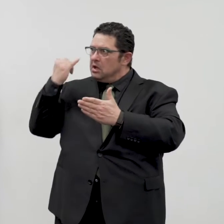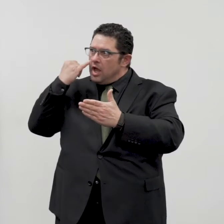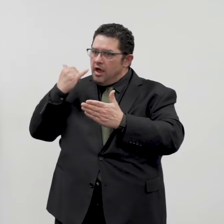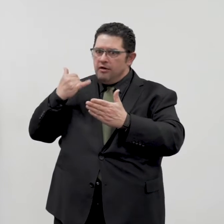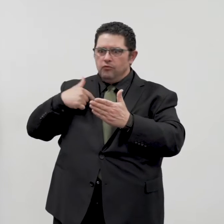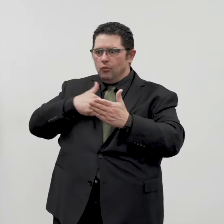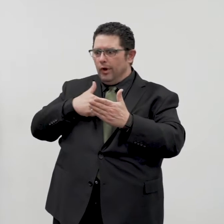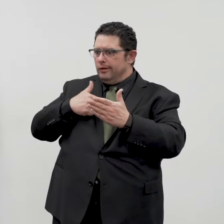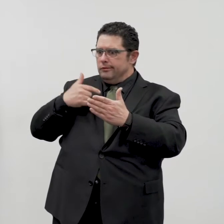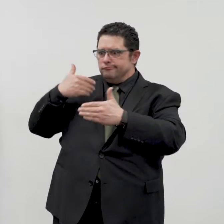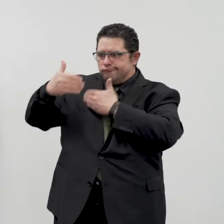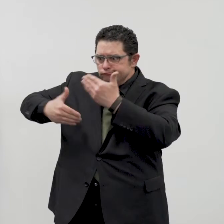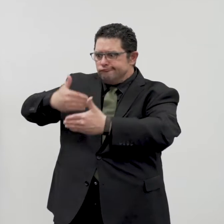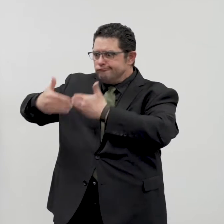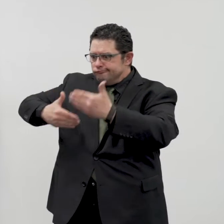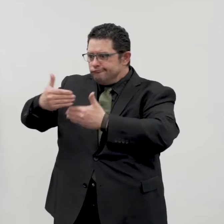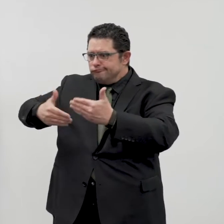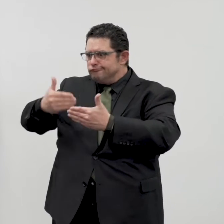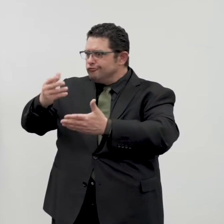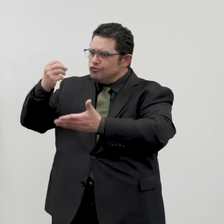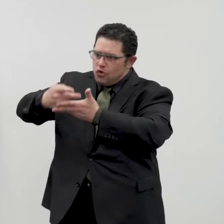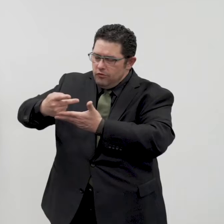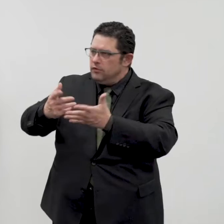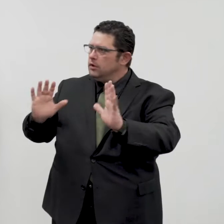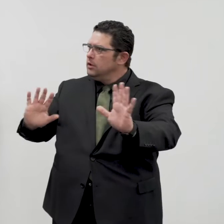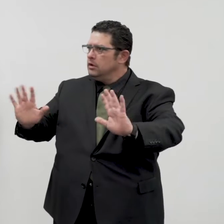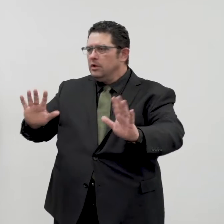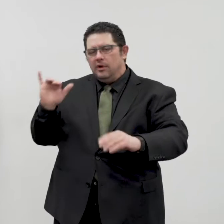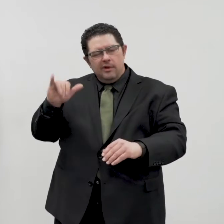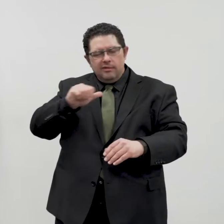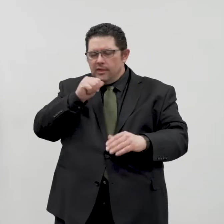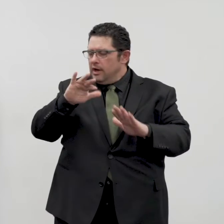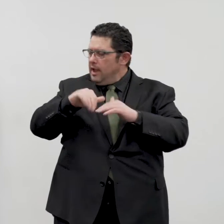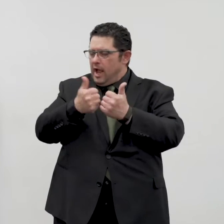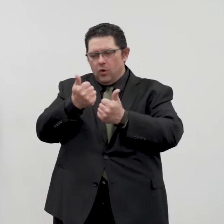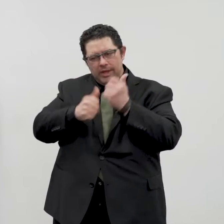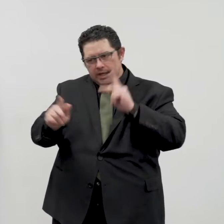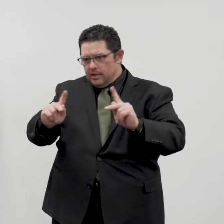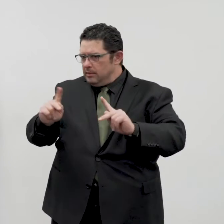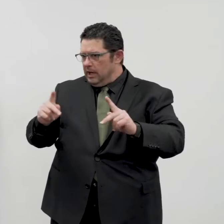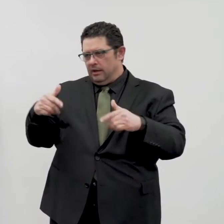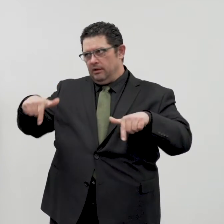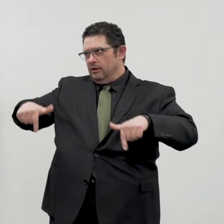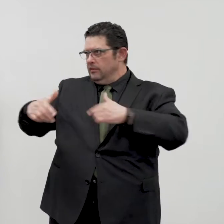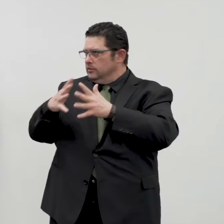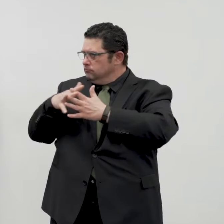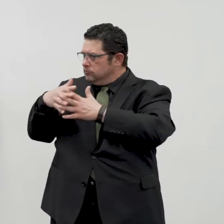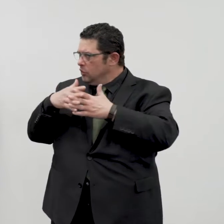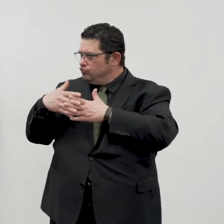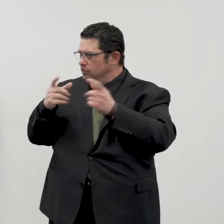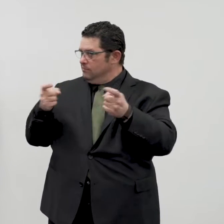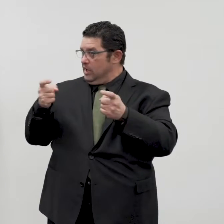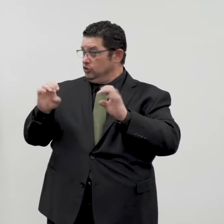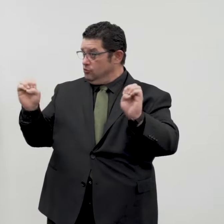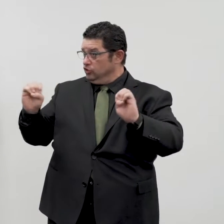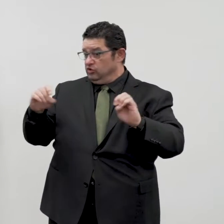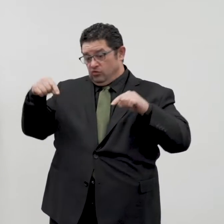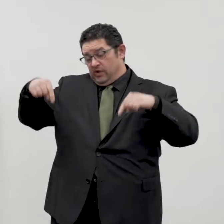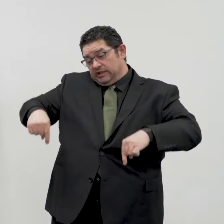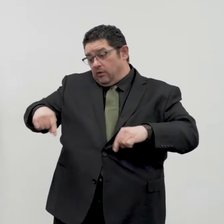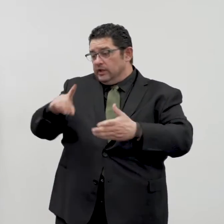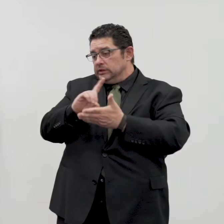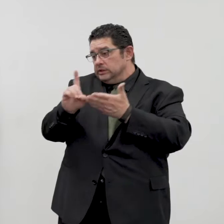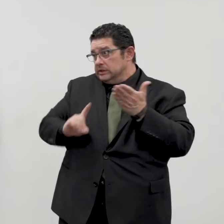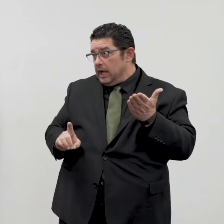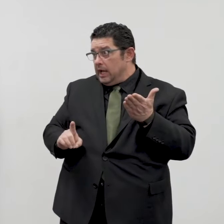reopening commerce in our community, and that's not how anyone in this country manages an emergency, and that's not how this is designed. But their